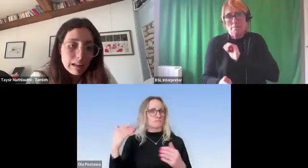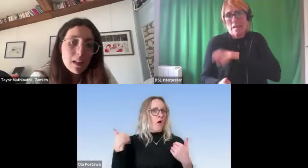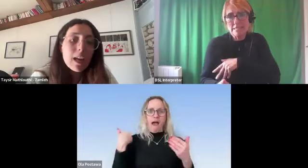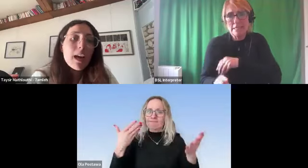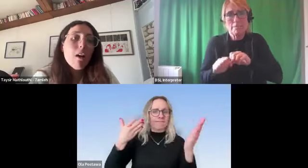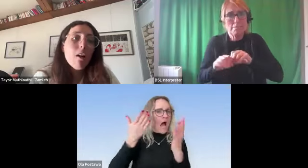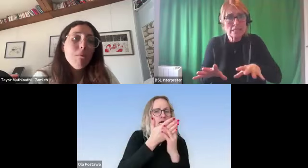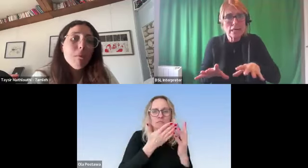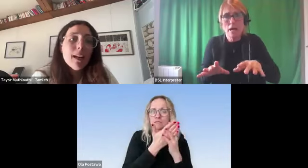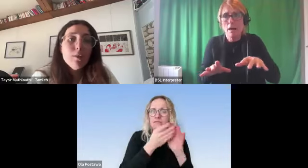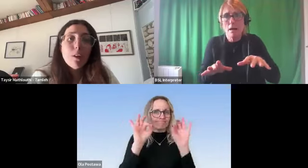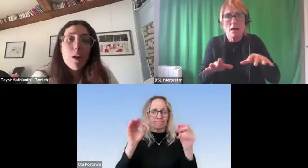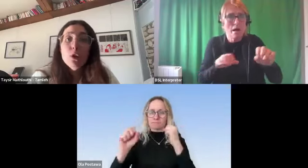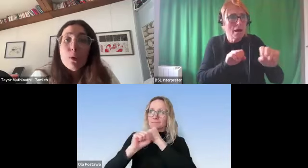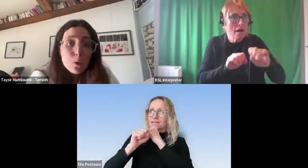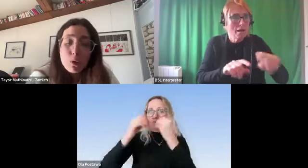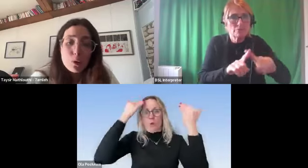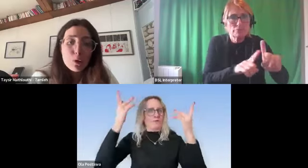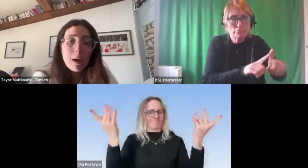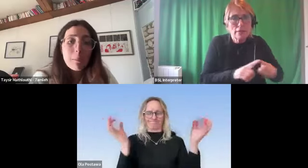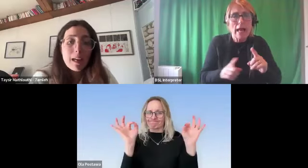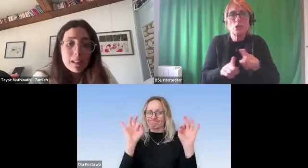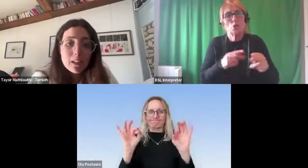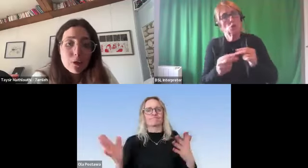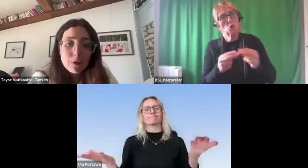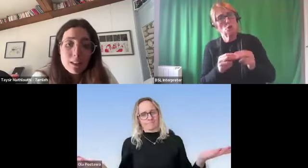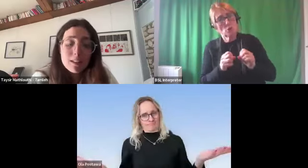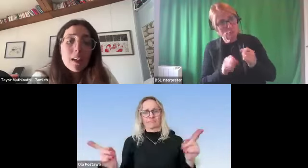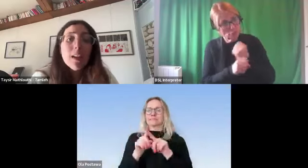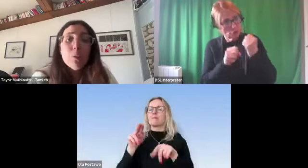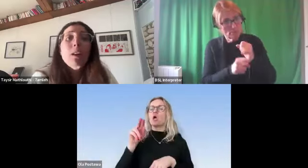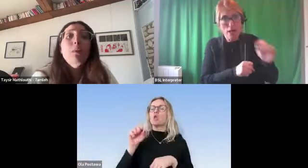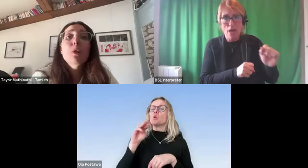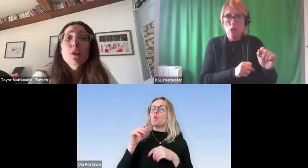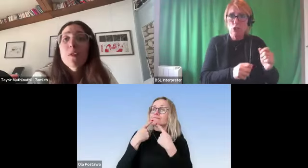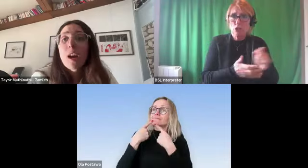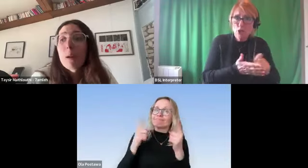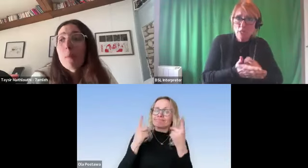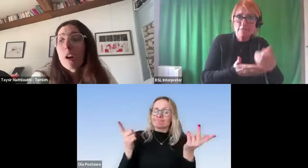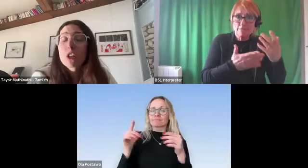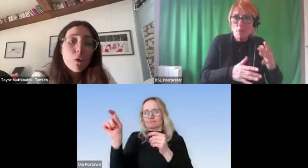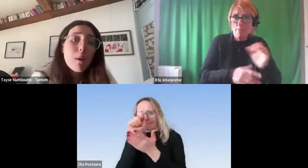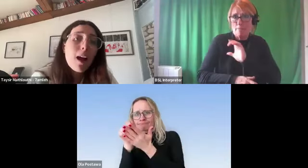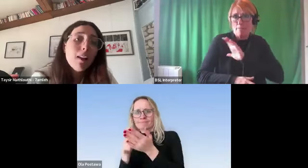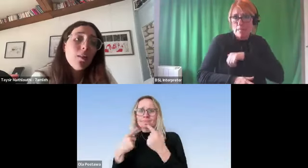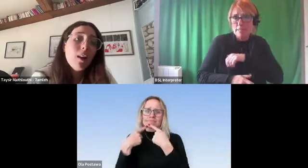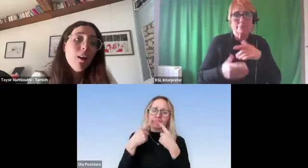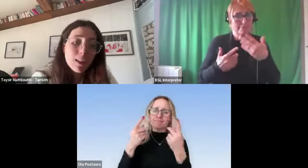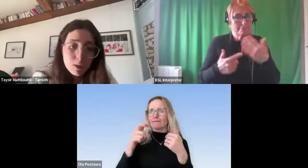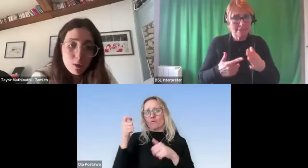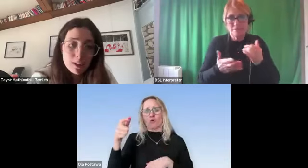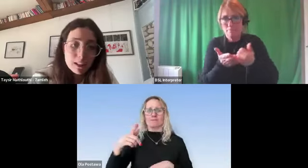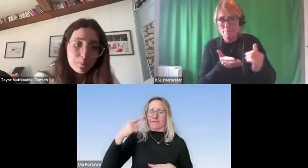media outlets and news produced by Palestinian journalists. It was most of the time shadow